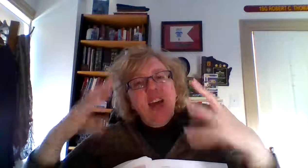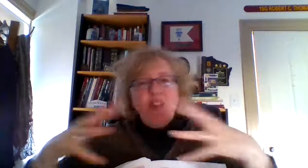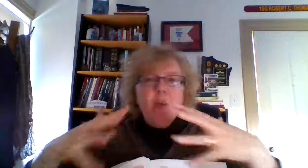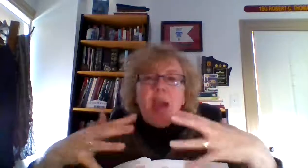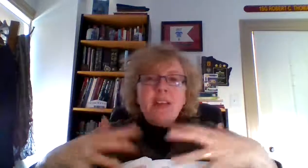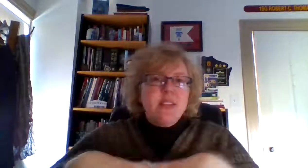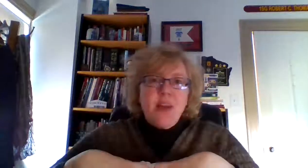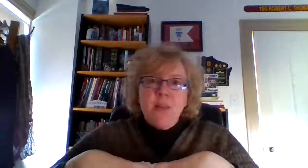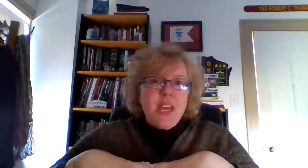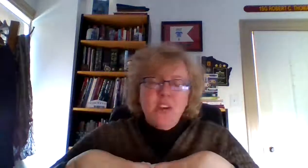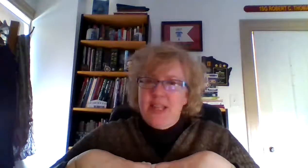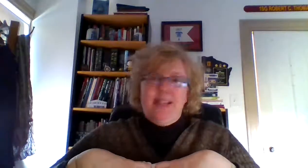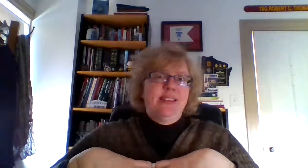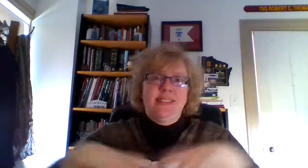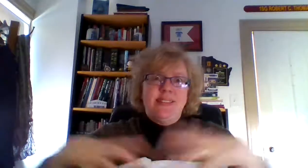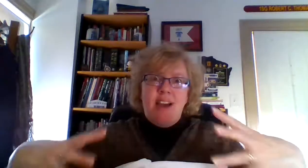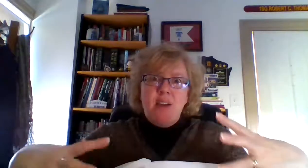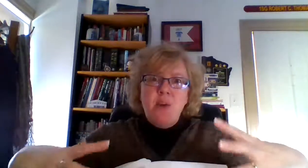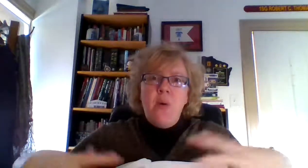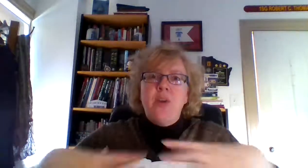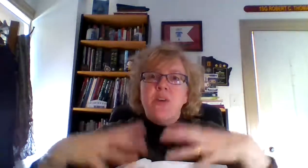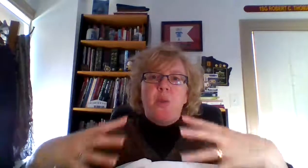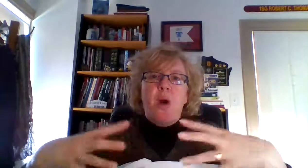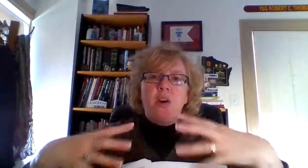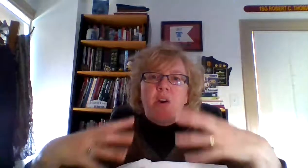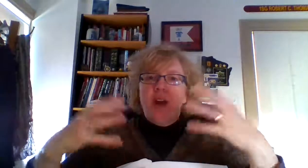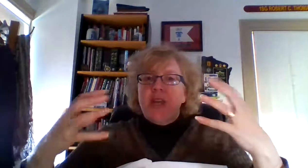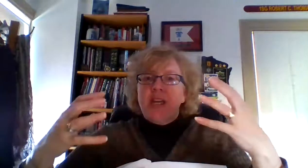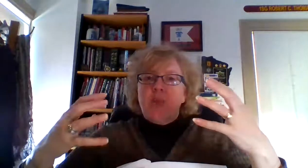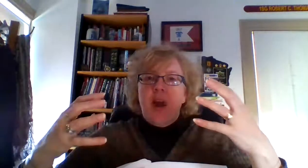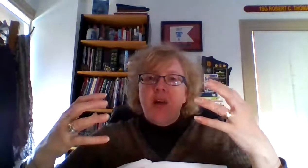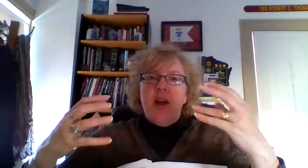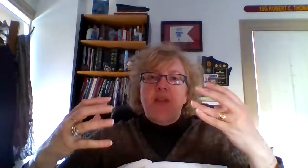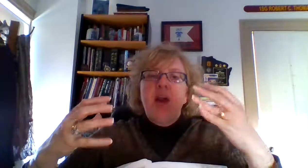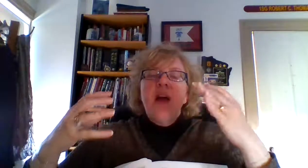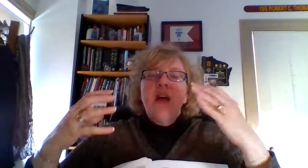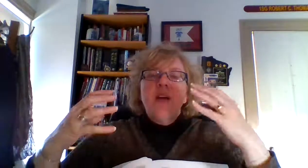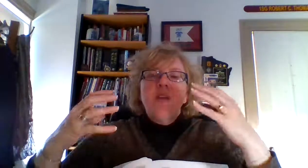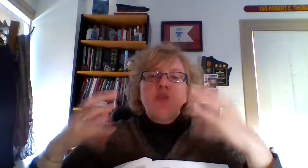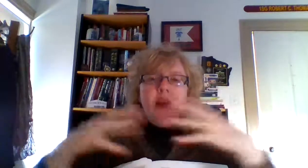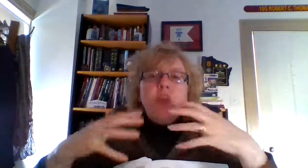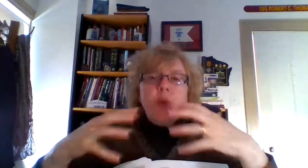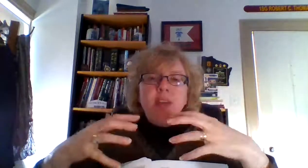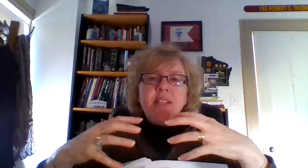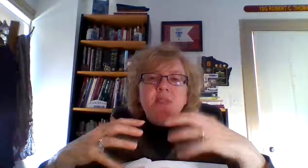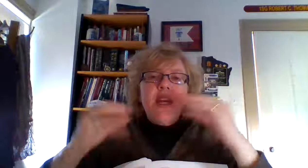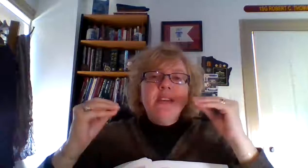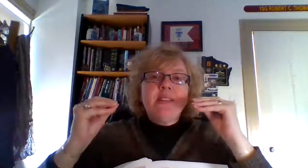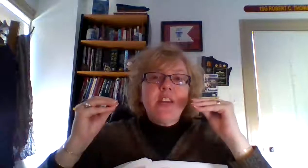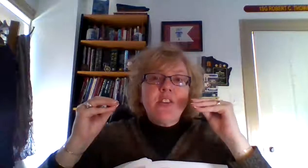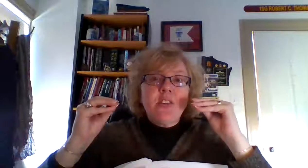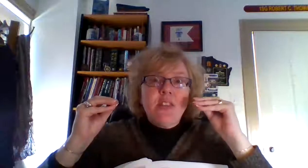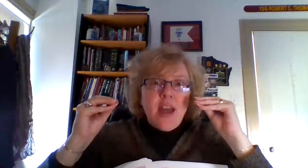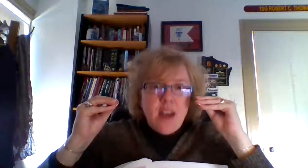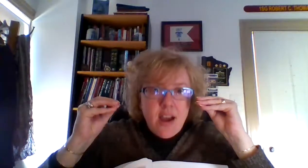If you get to something and you're like, oh, I don't know it, or it's wrong, or I don't think it's right, or whatever, try to do all the activities that